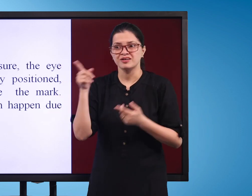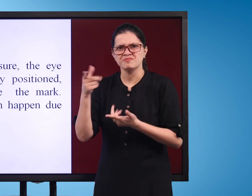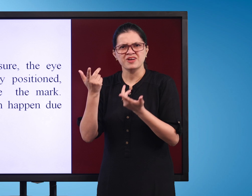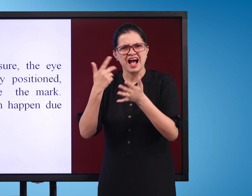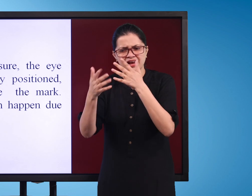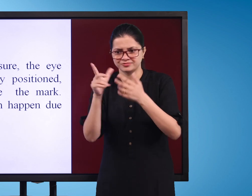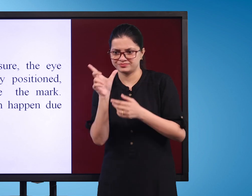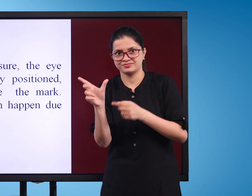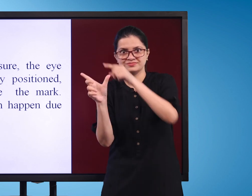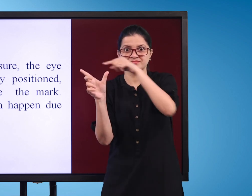Positioning error.